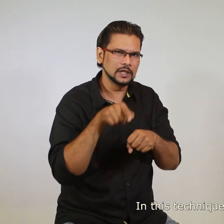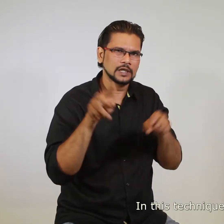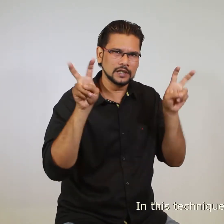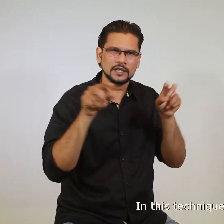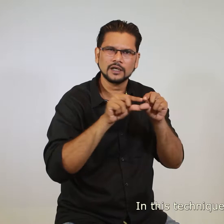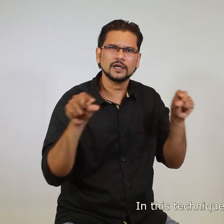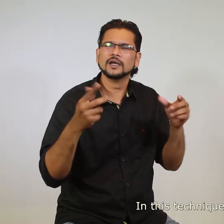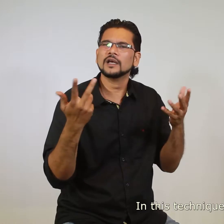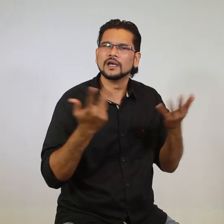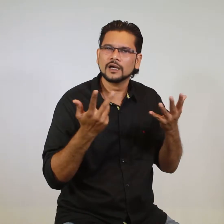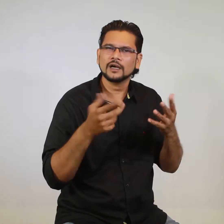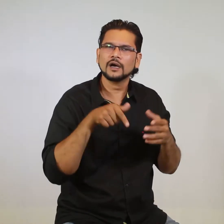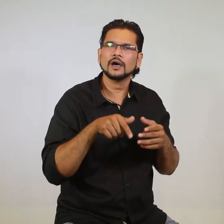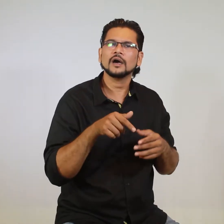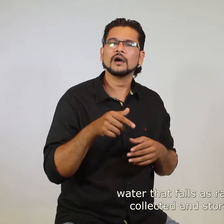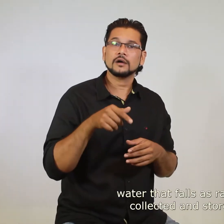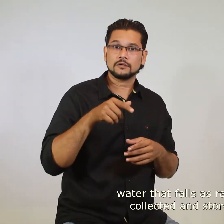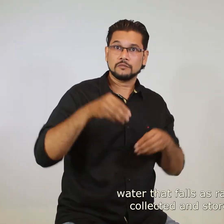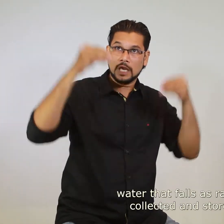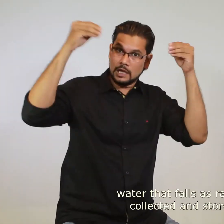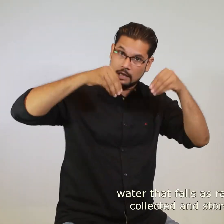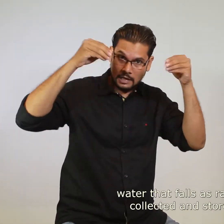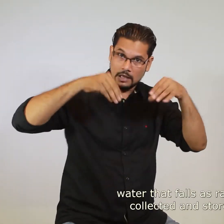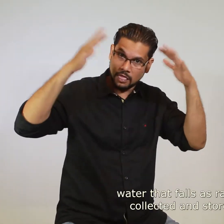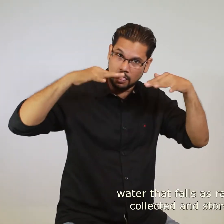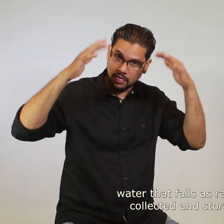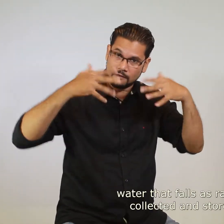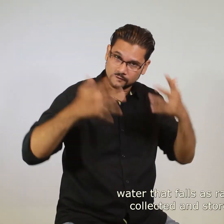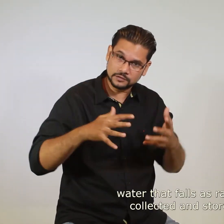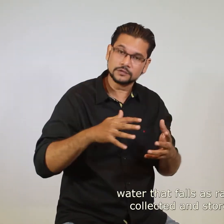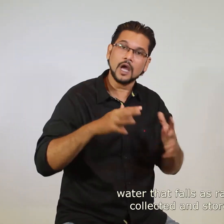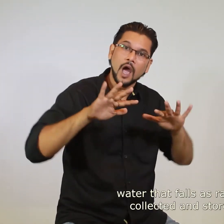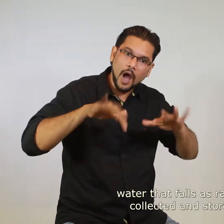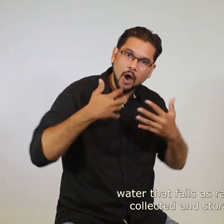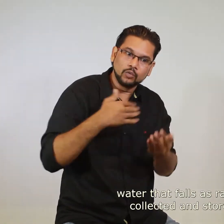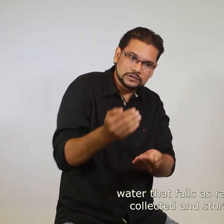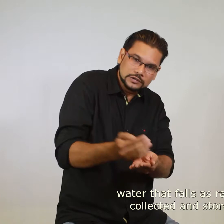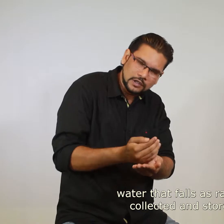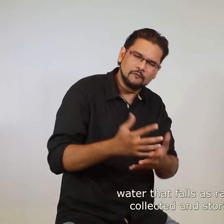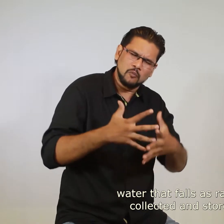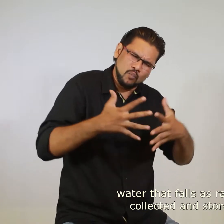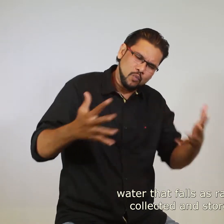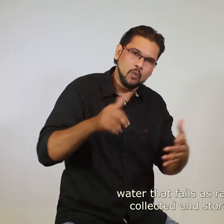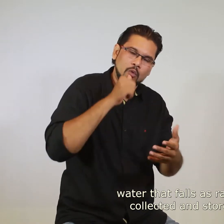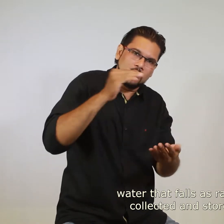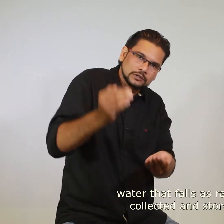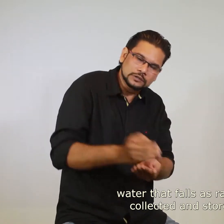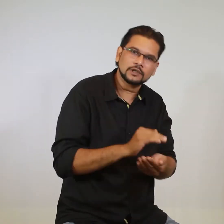In this technique, water that falls as rain is collected and stored by filling it in